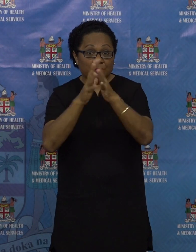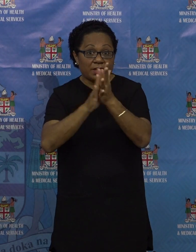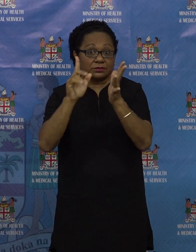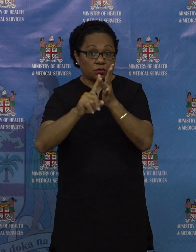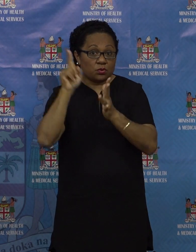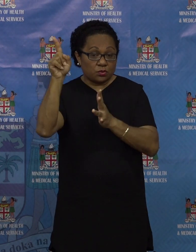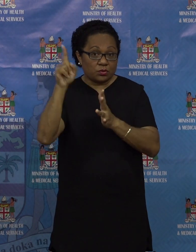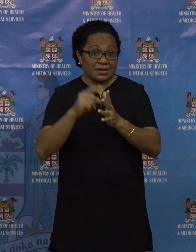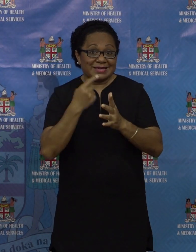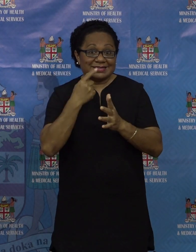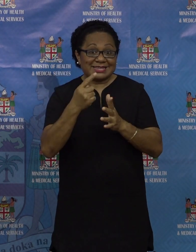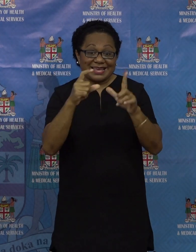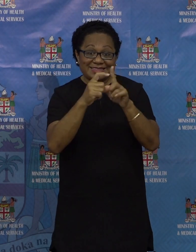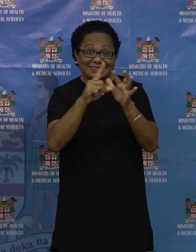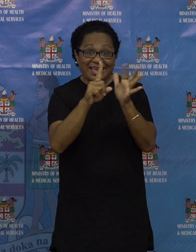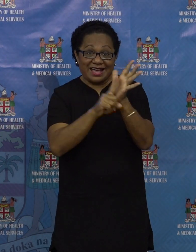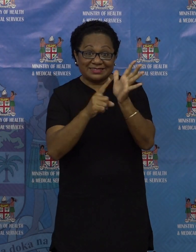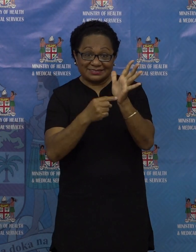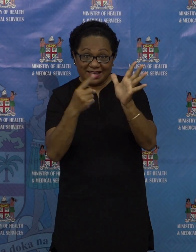infections increased globally by 80%.